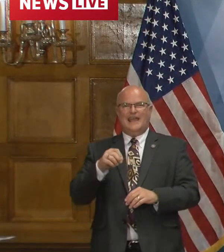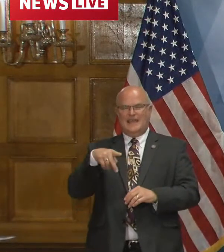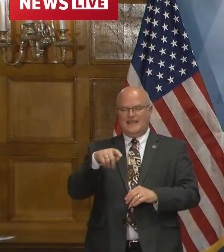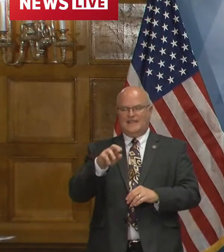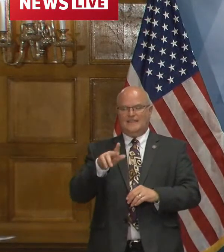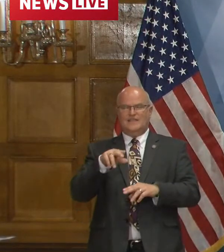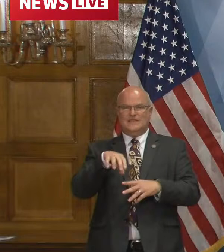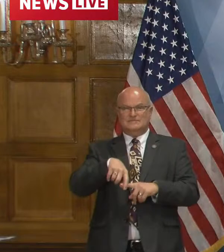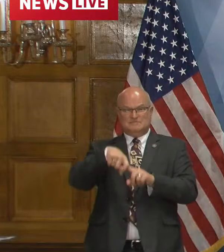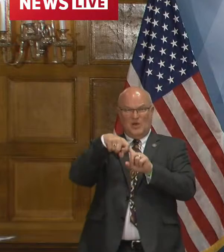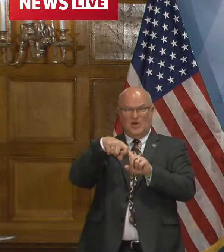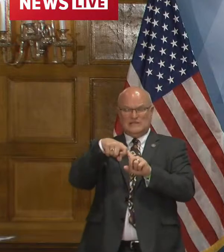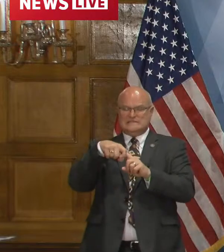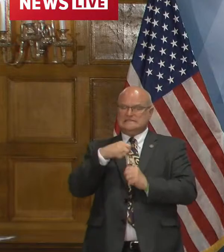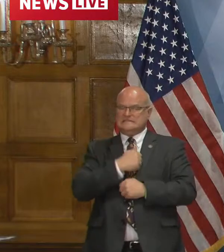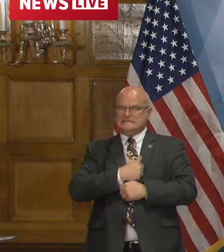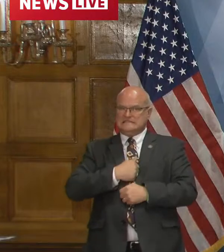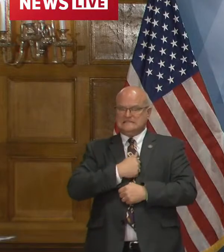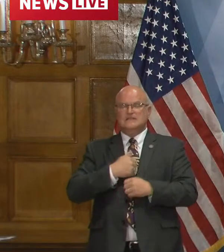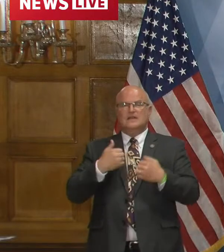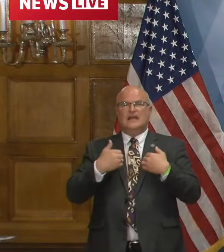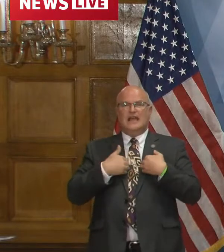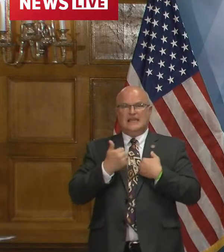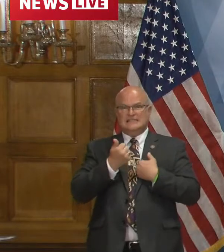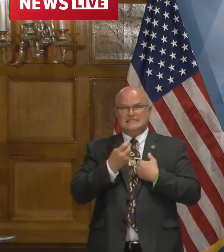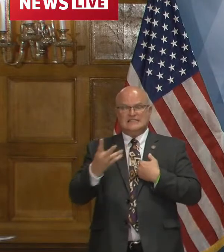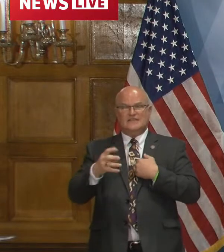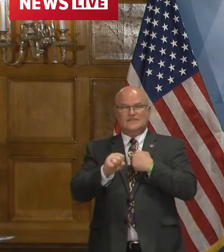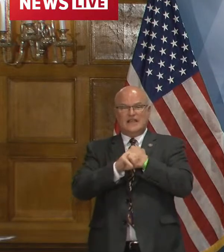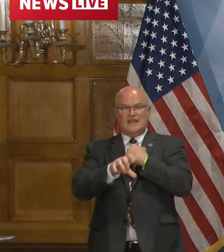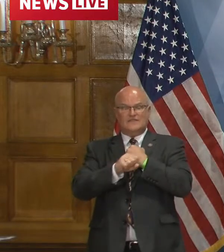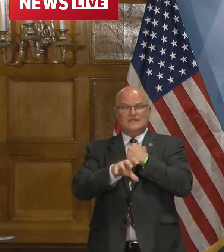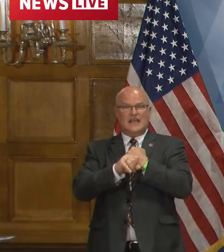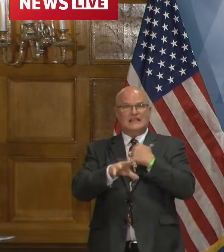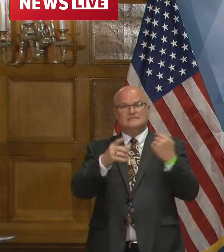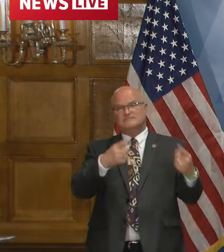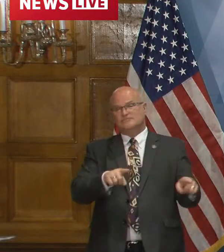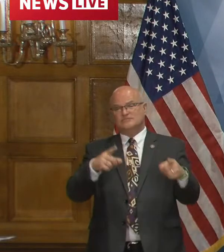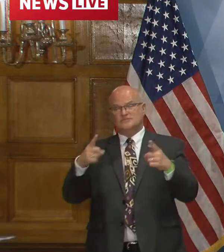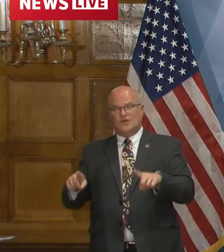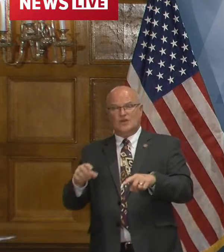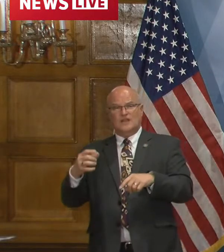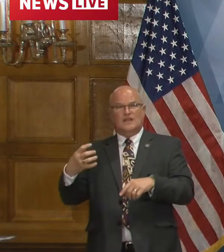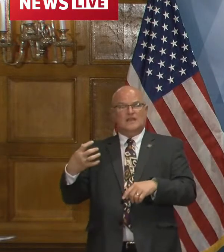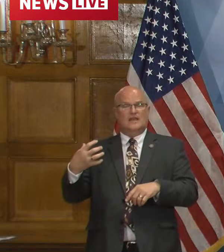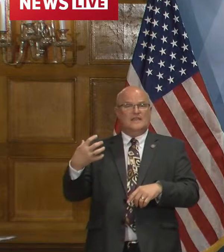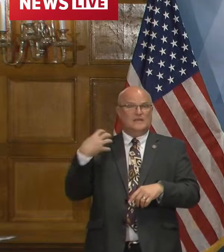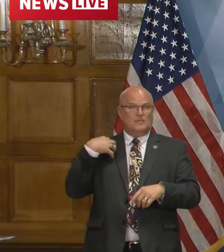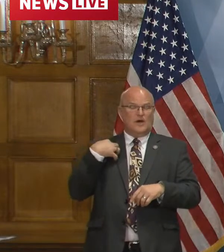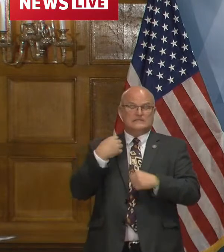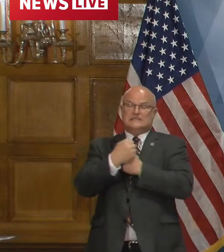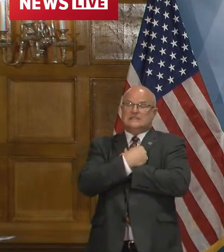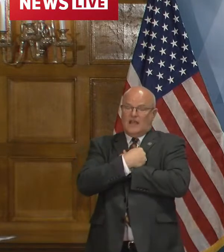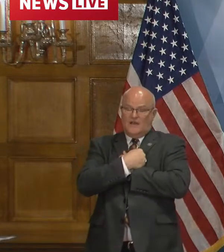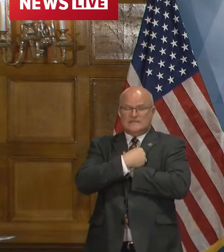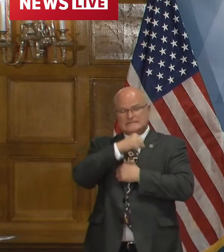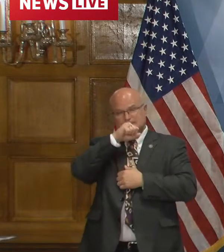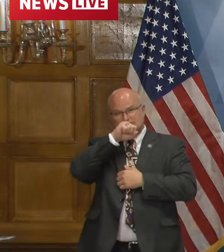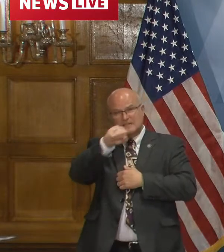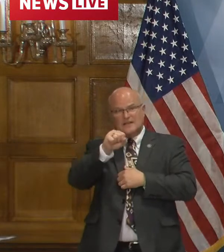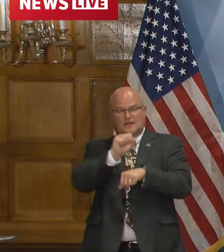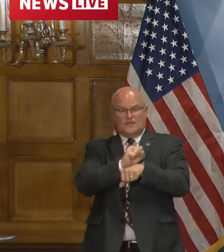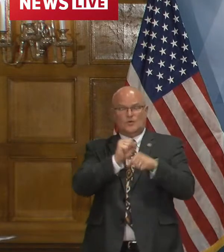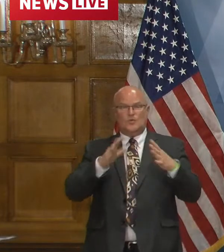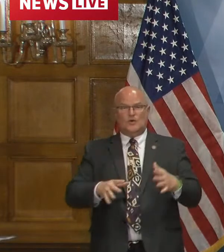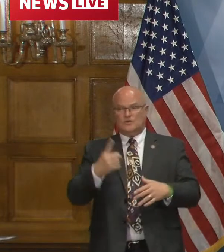was regretful in the sense that we had a number of advertising campaigns. The employers loved it because the